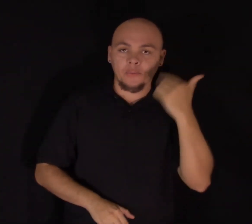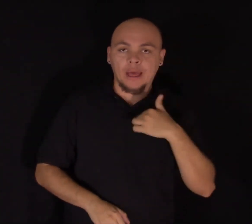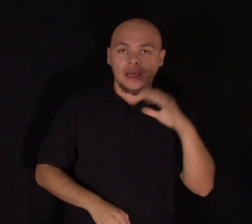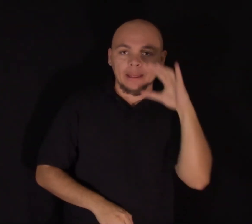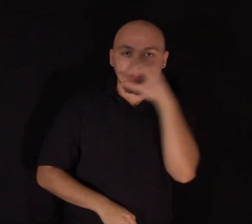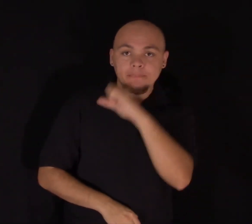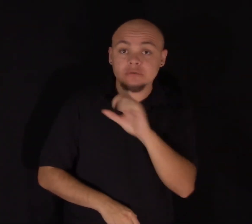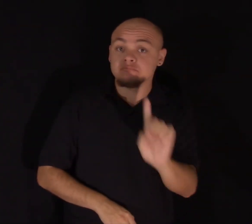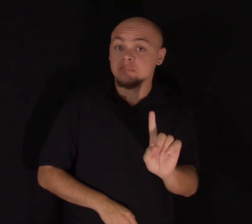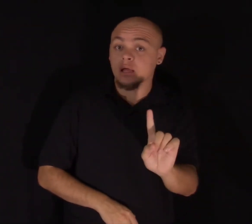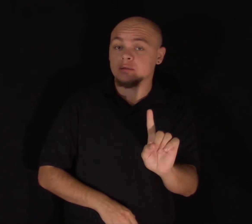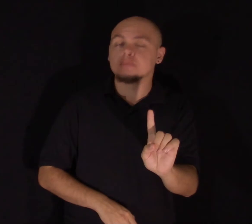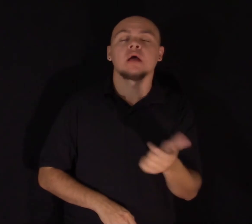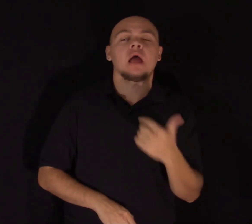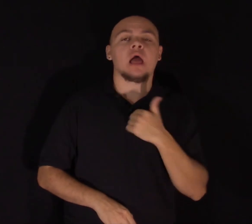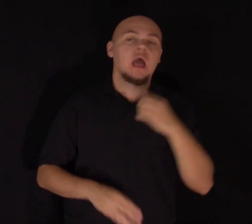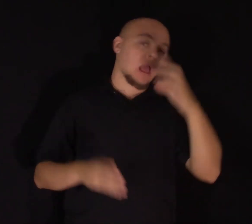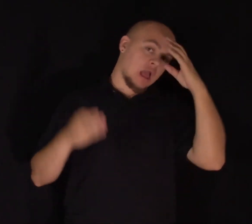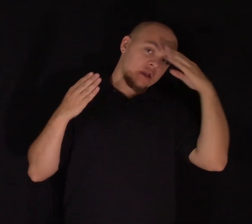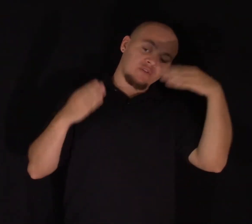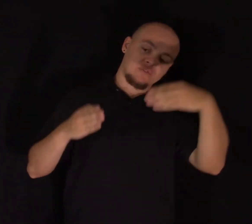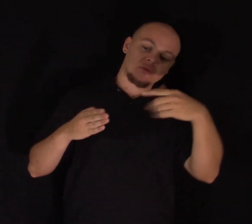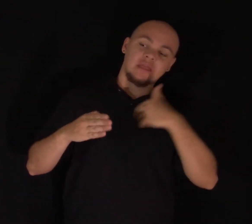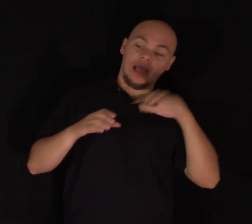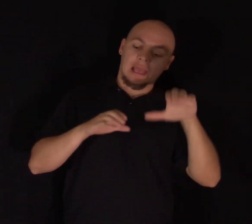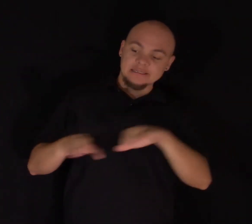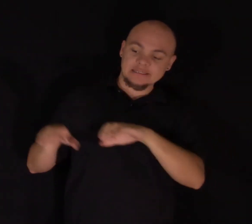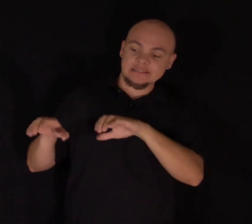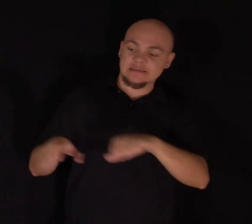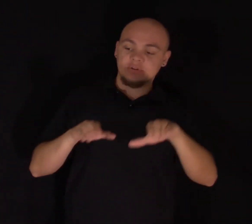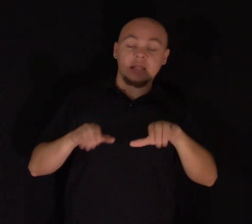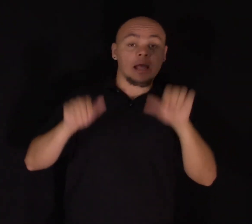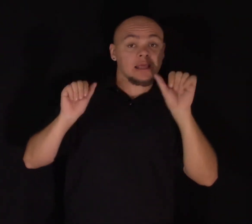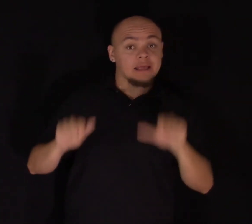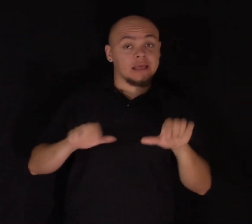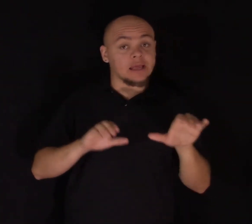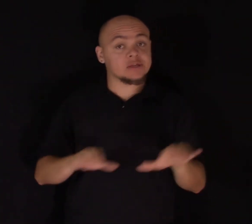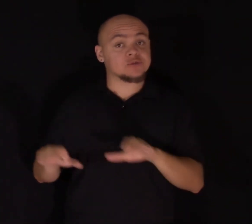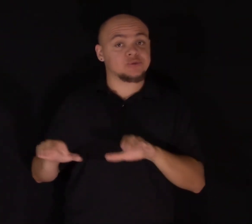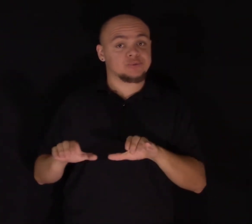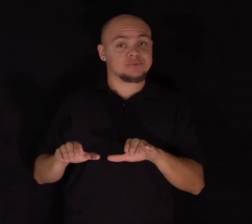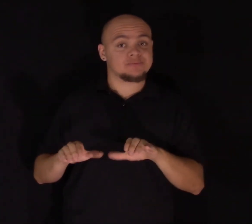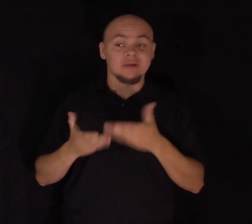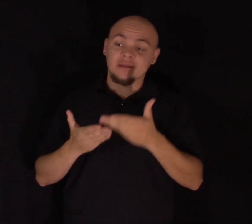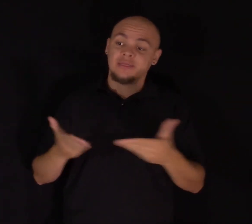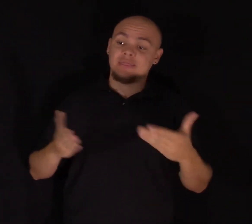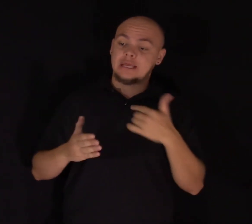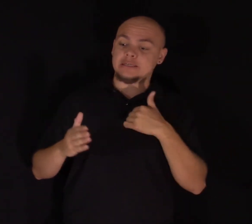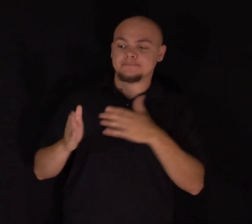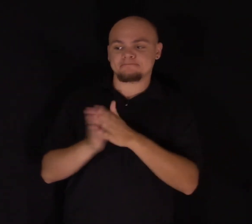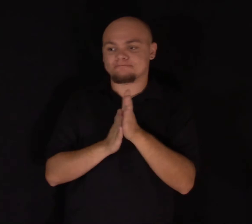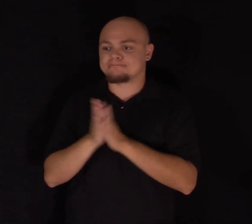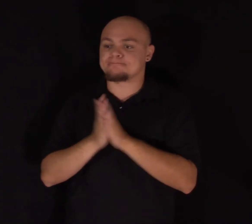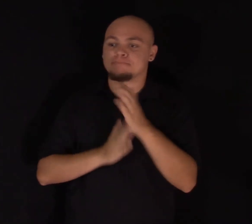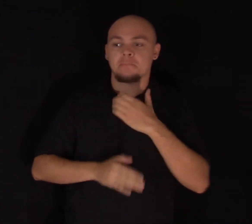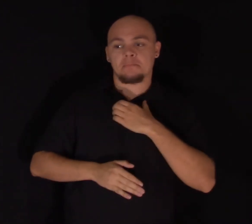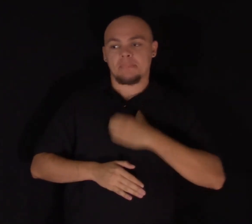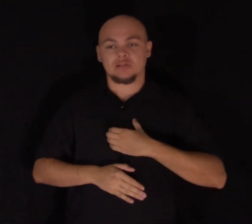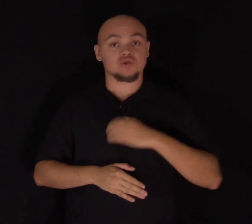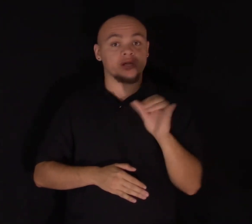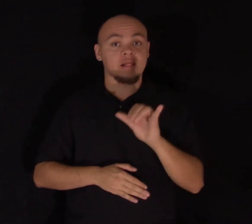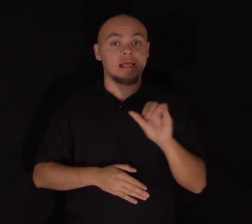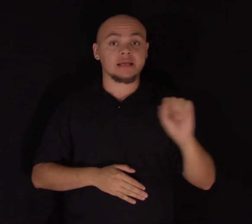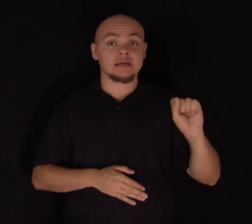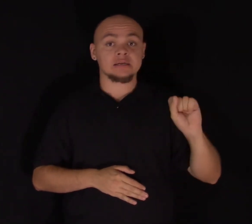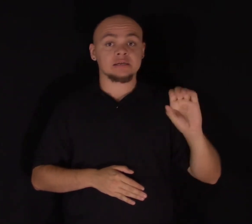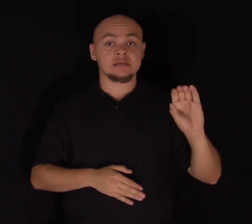instead, I choose to focus on the activities that I can do through things that I'm passionate about, like